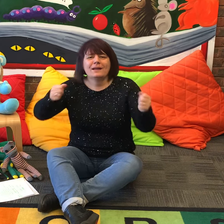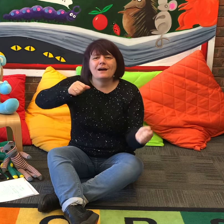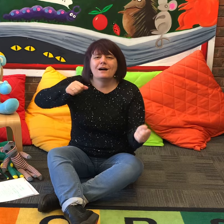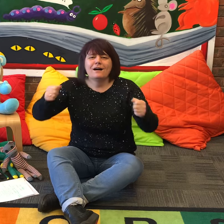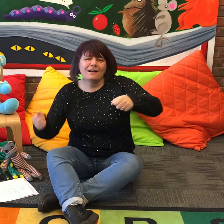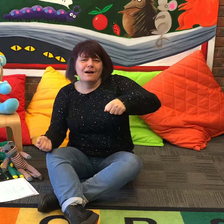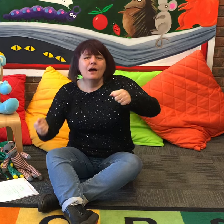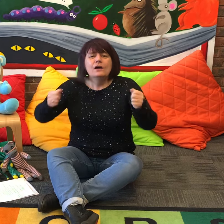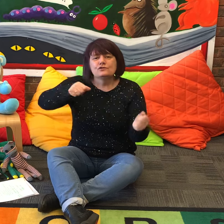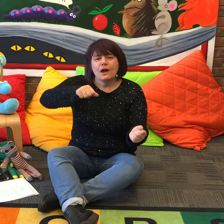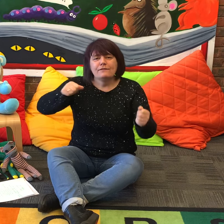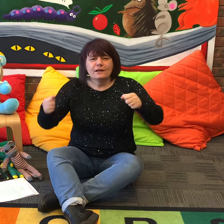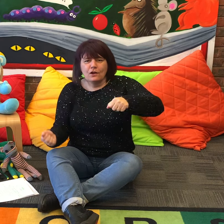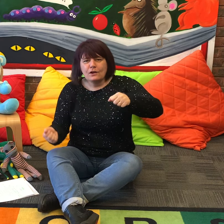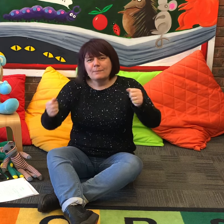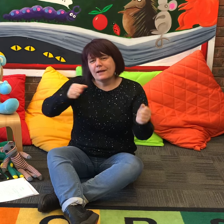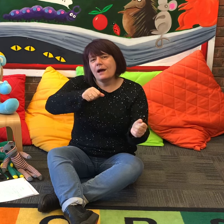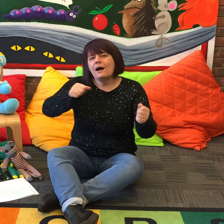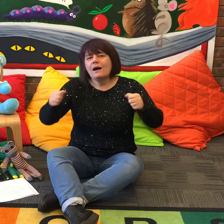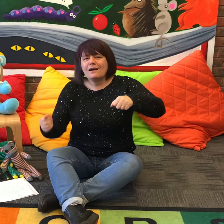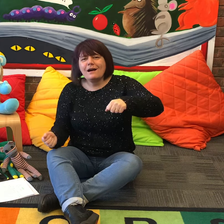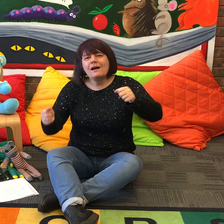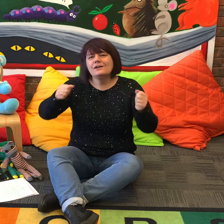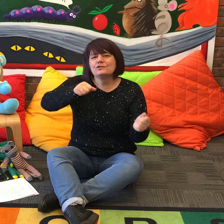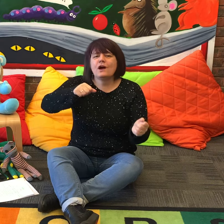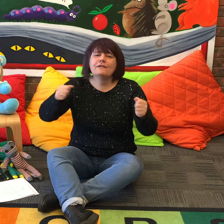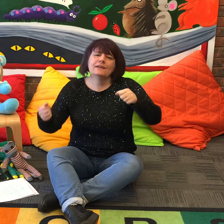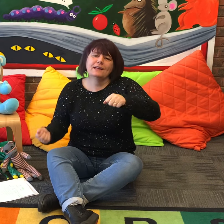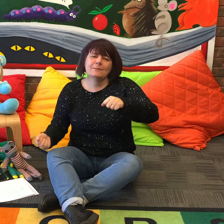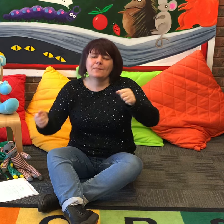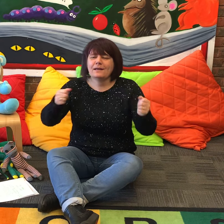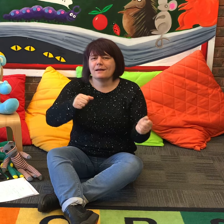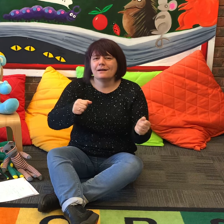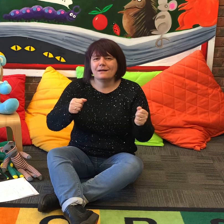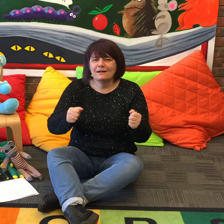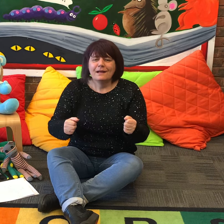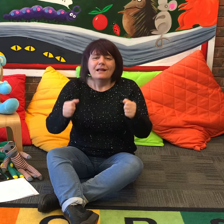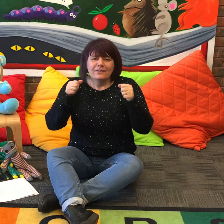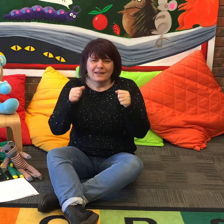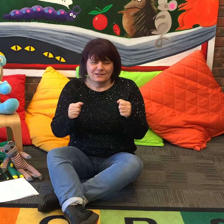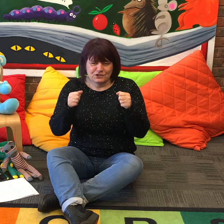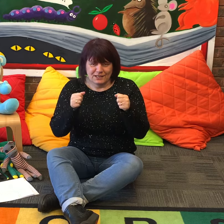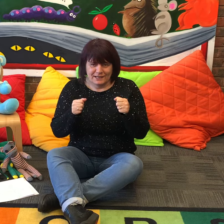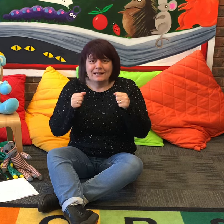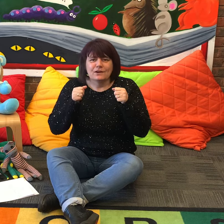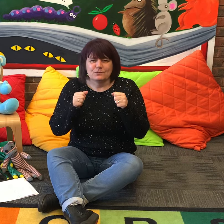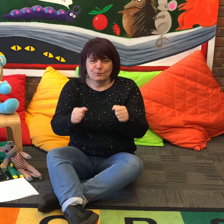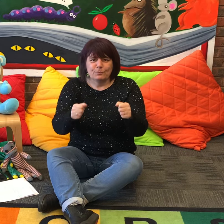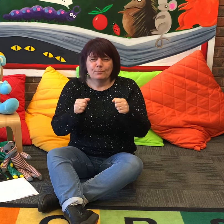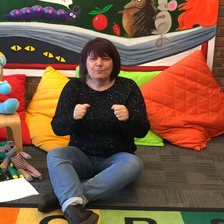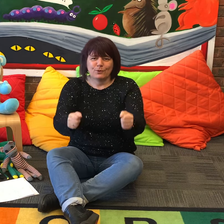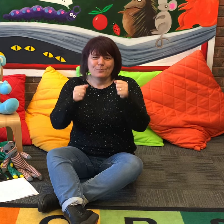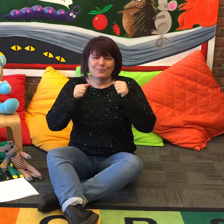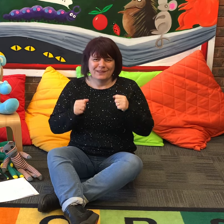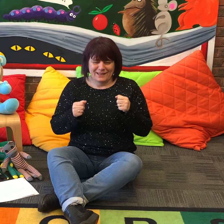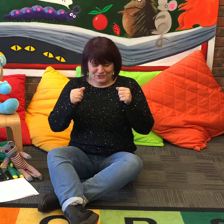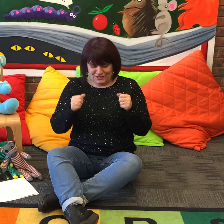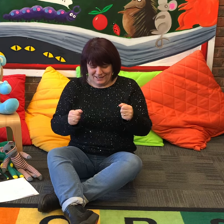car, car, driving along in my car, car, driving in my car. The engine, it goes brum, brum, the engine, it